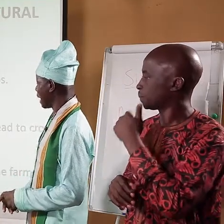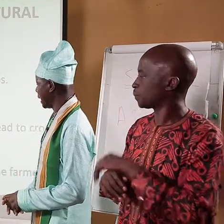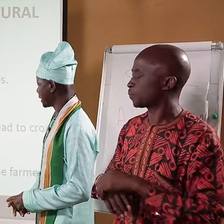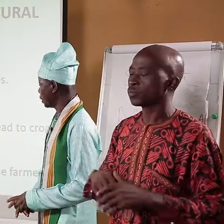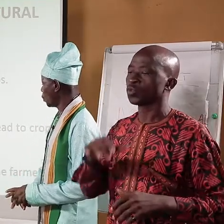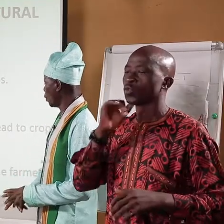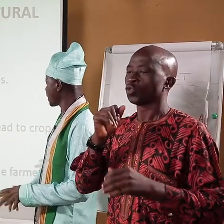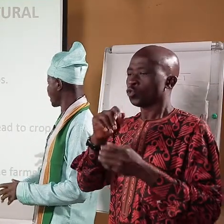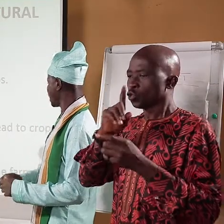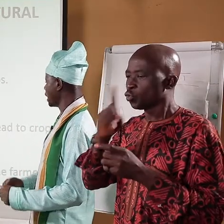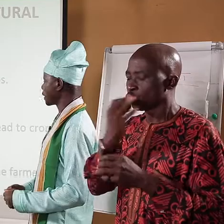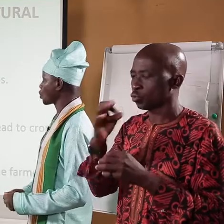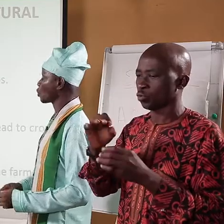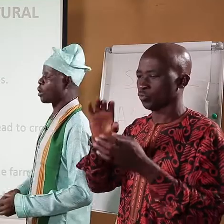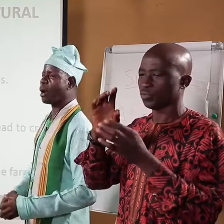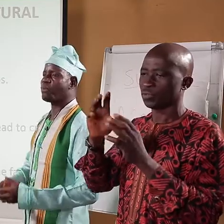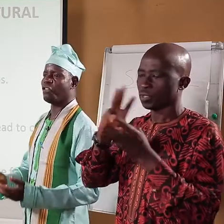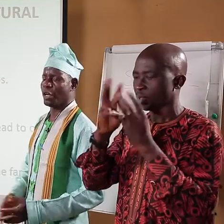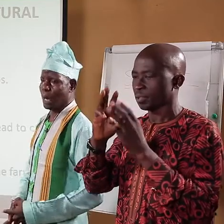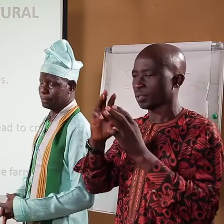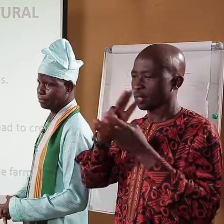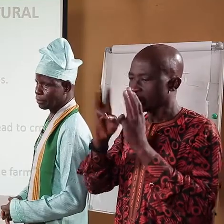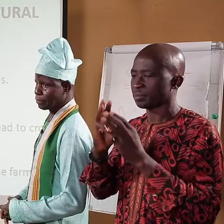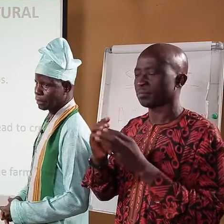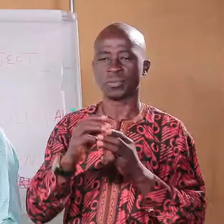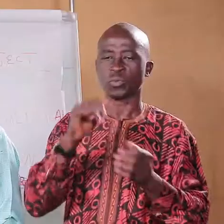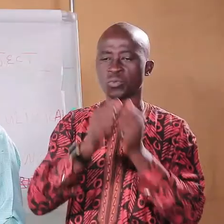Unpredictable climate, which can lead to crop failure.